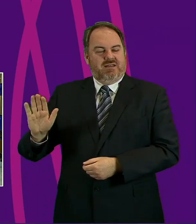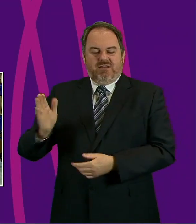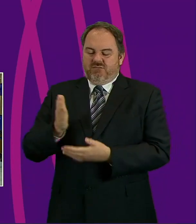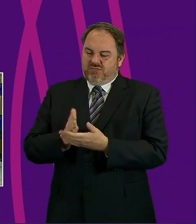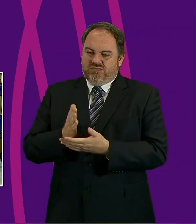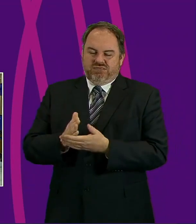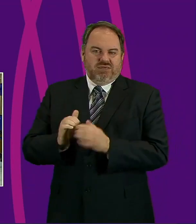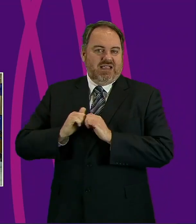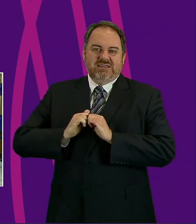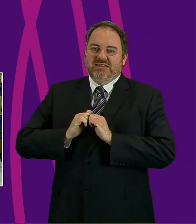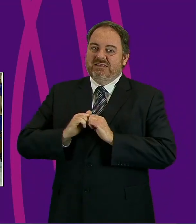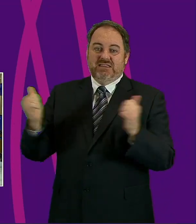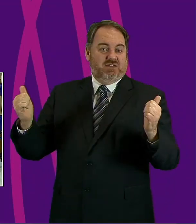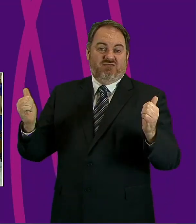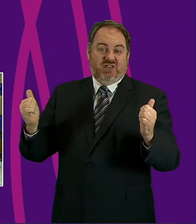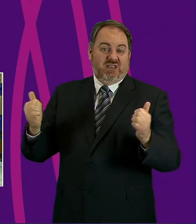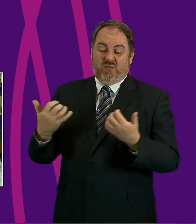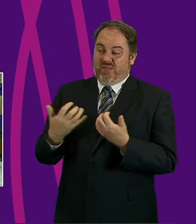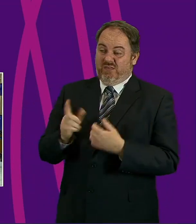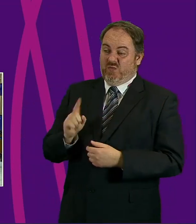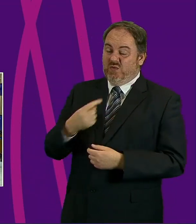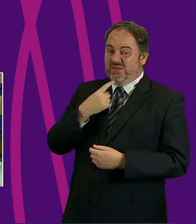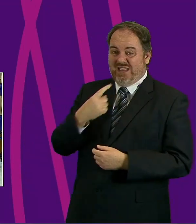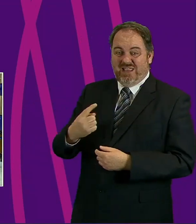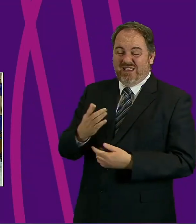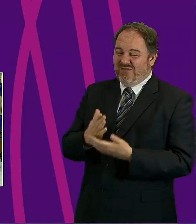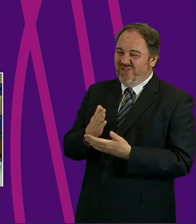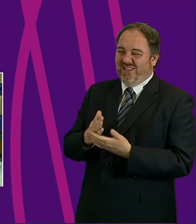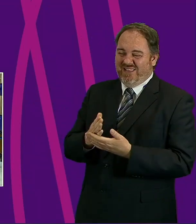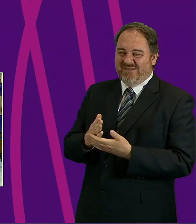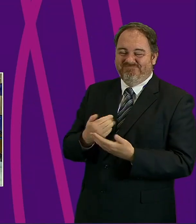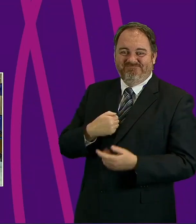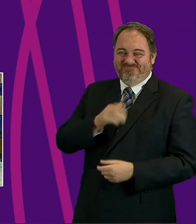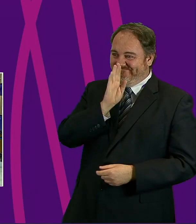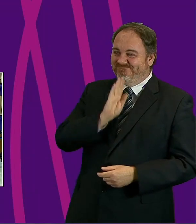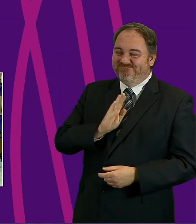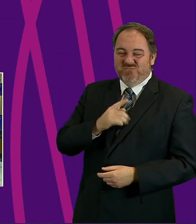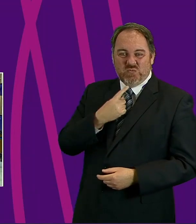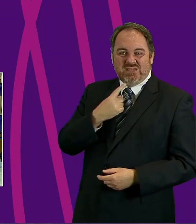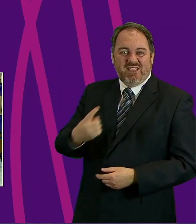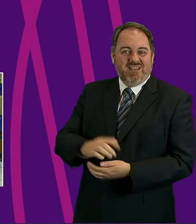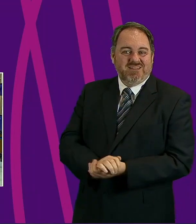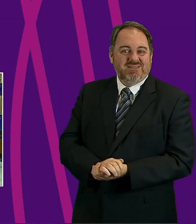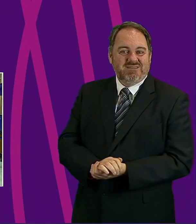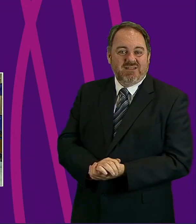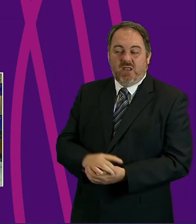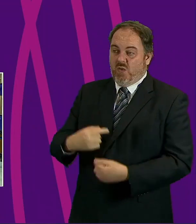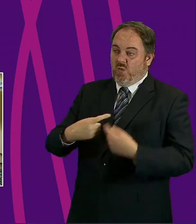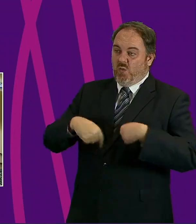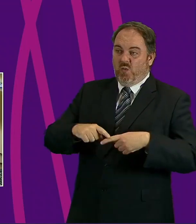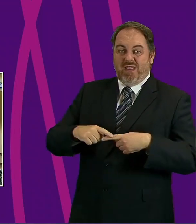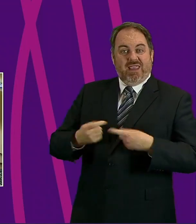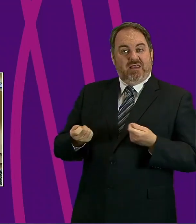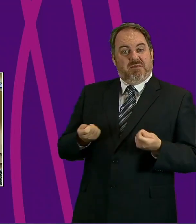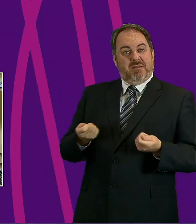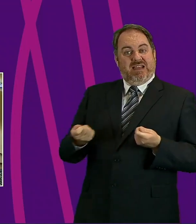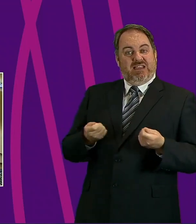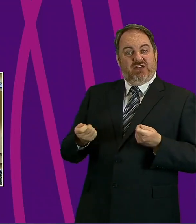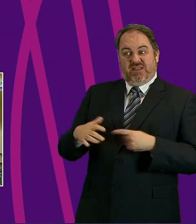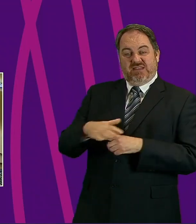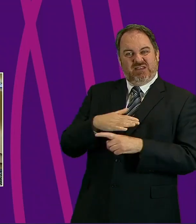that terminology, and I think, and I say this with deep regret, because I don't believe any aspect of our handling of this crisis should be political, but I do